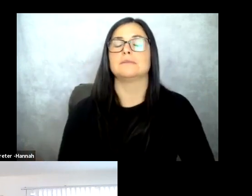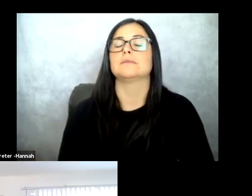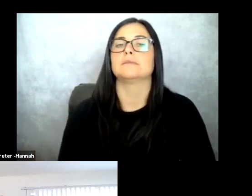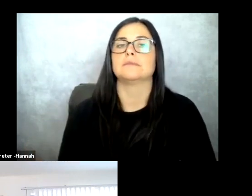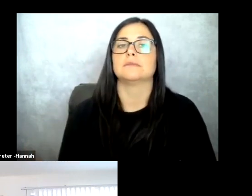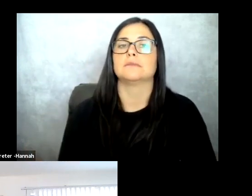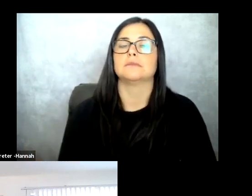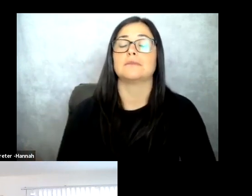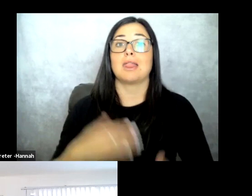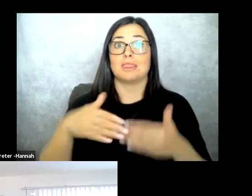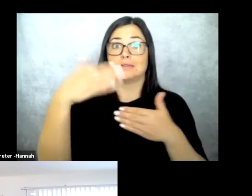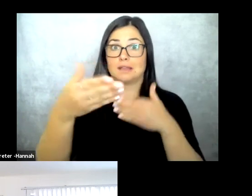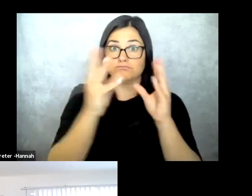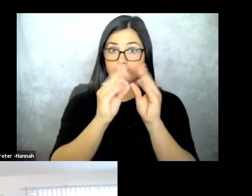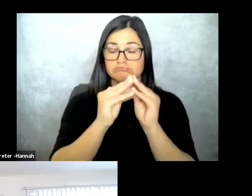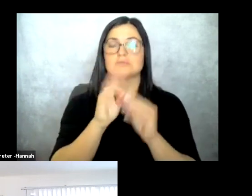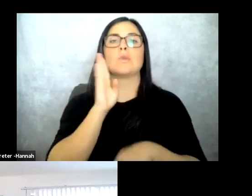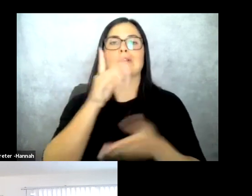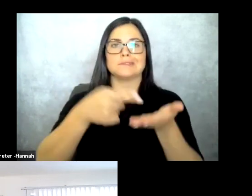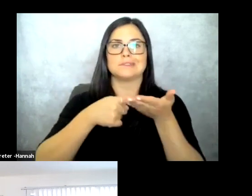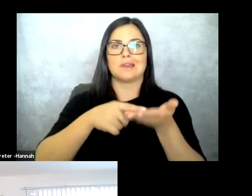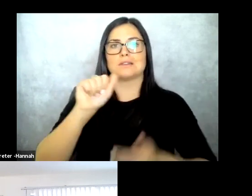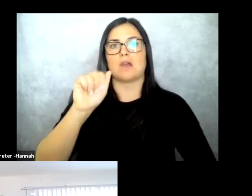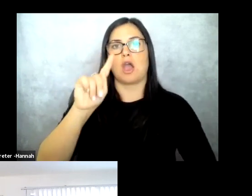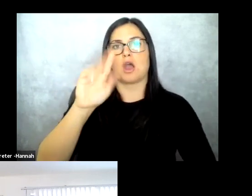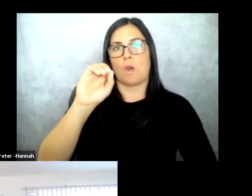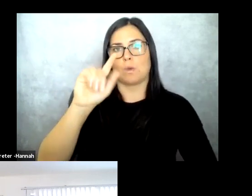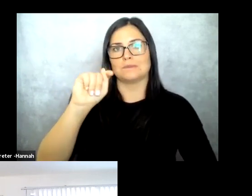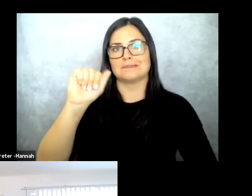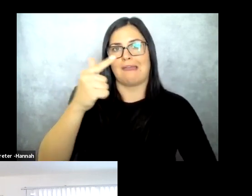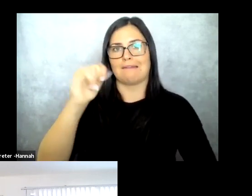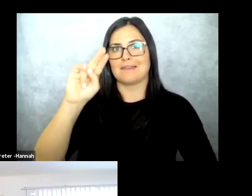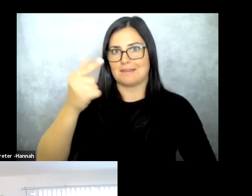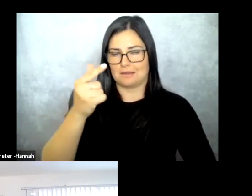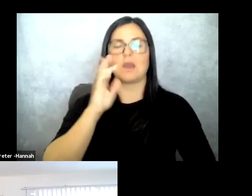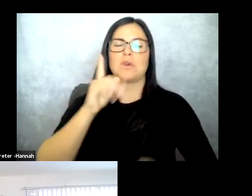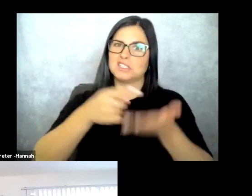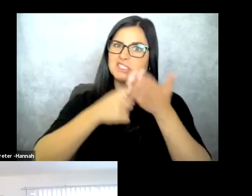So our next session, we will talk about the auto tagging, and I'll talk to you all about it.